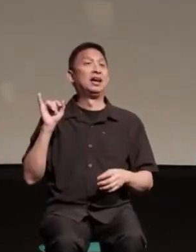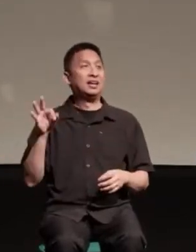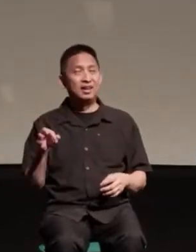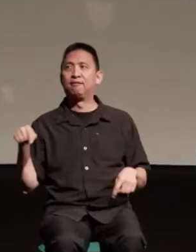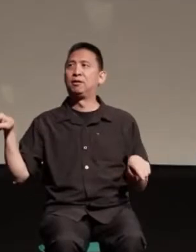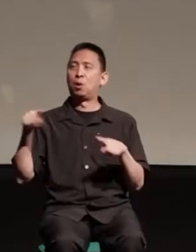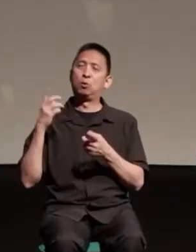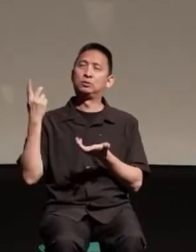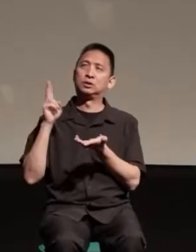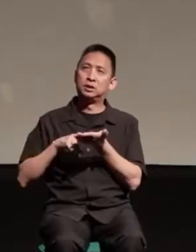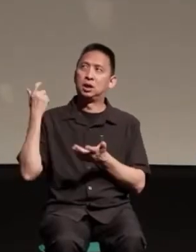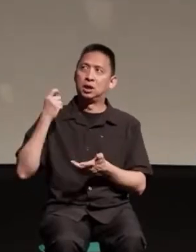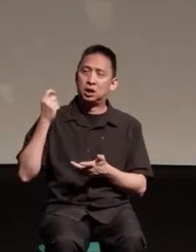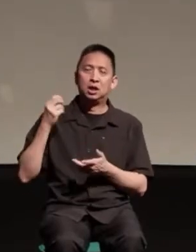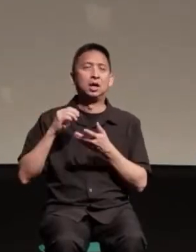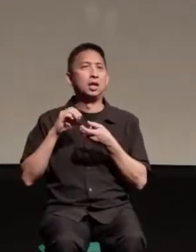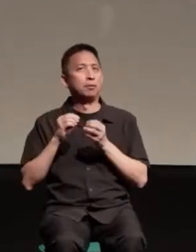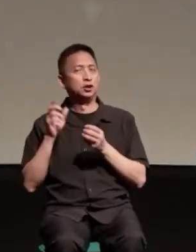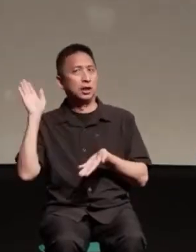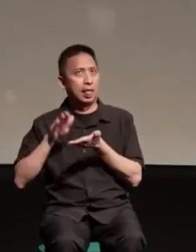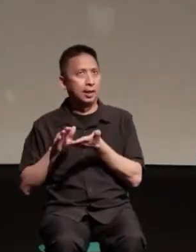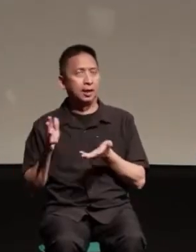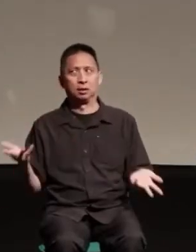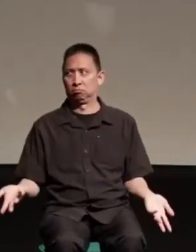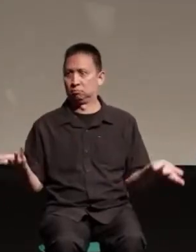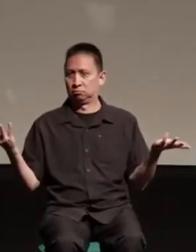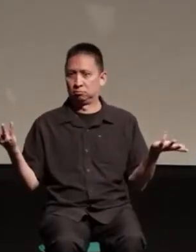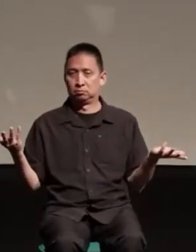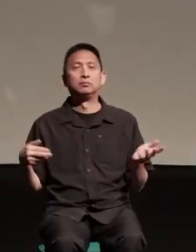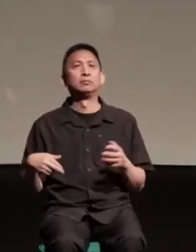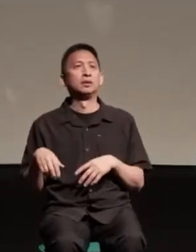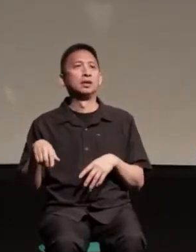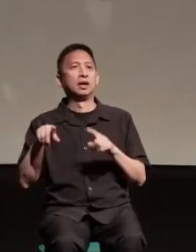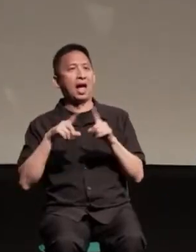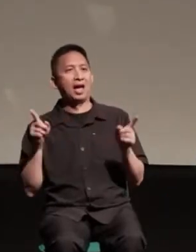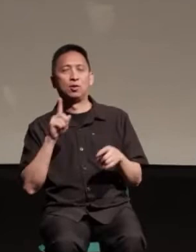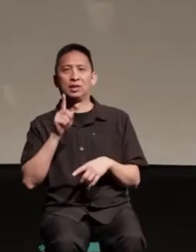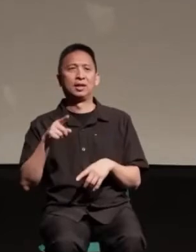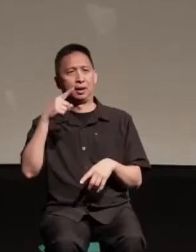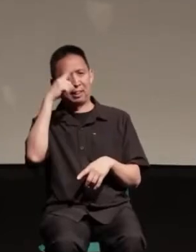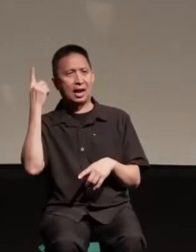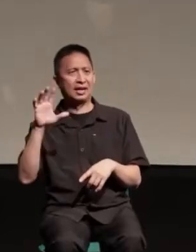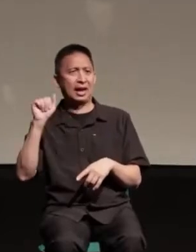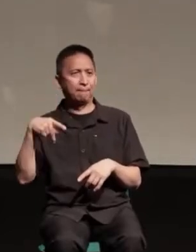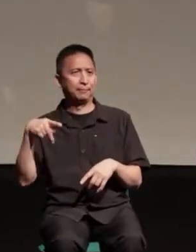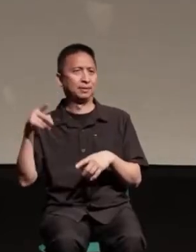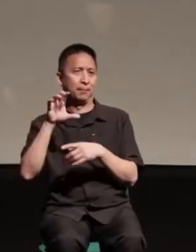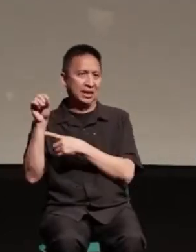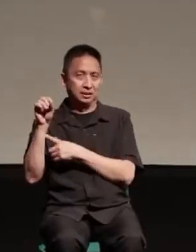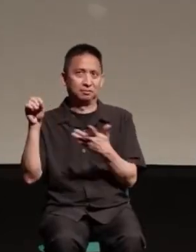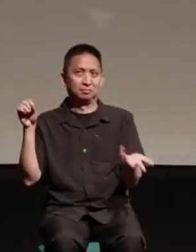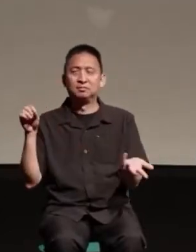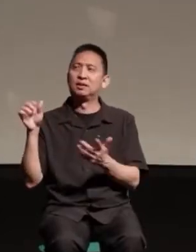declining and that basically regulations on broadcast companies funded, for instance, public